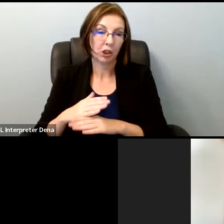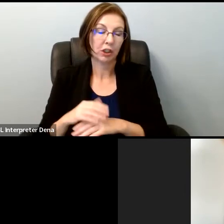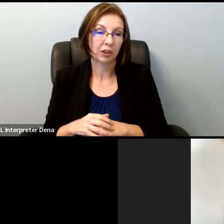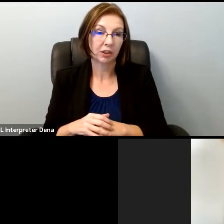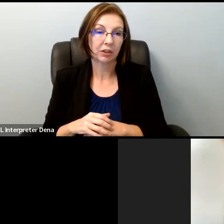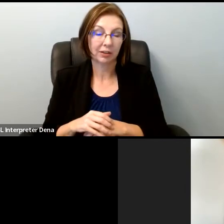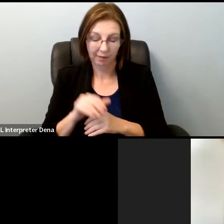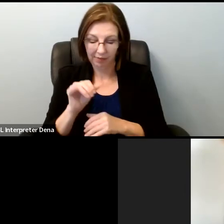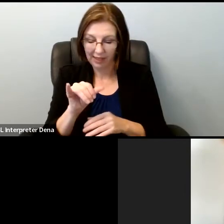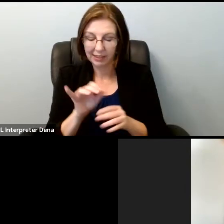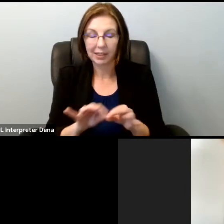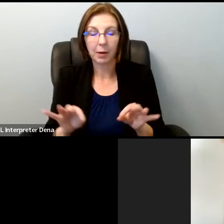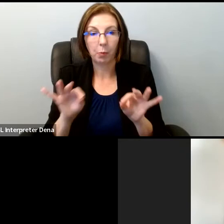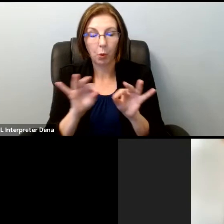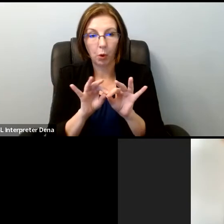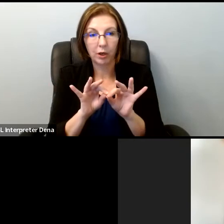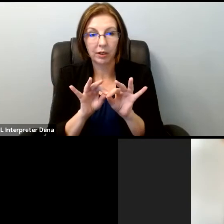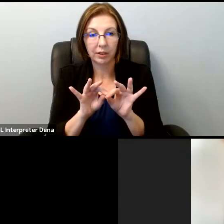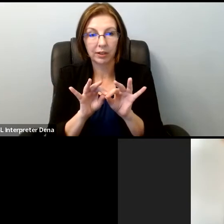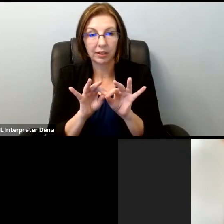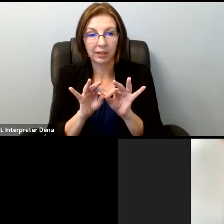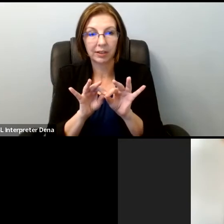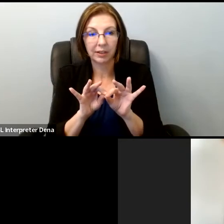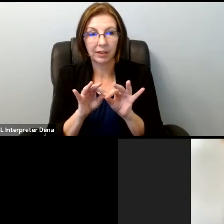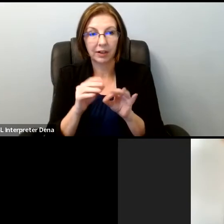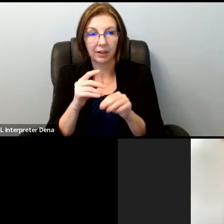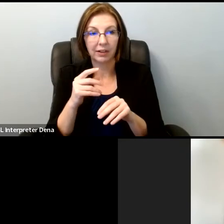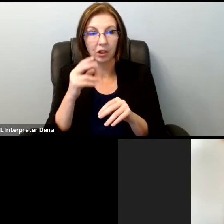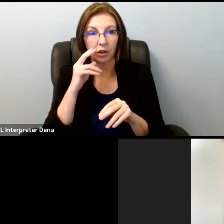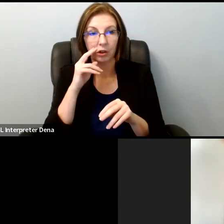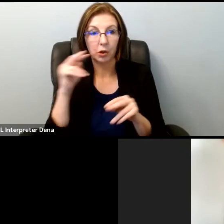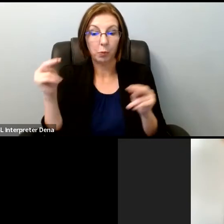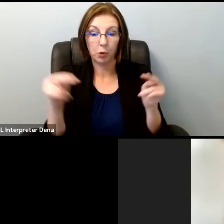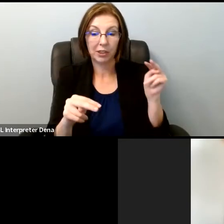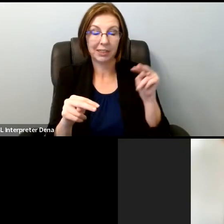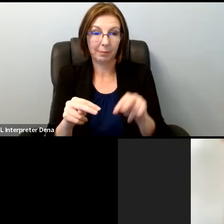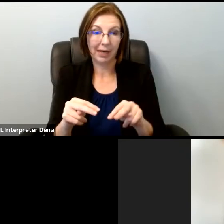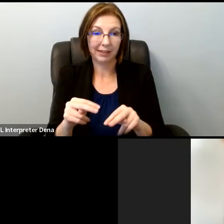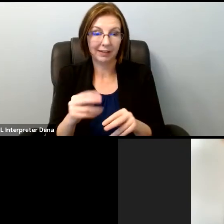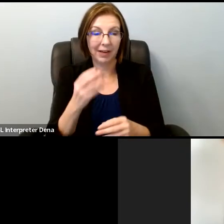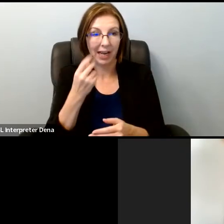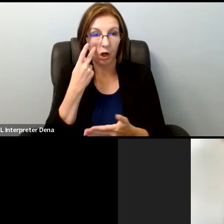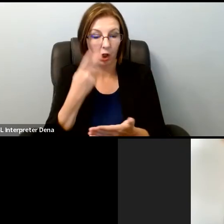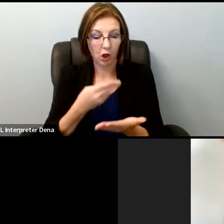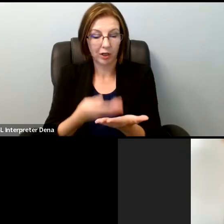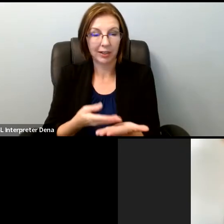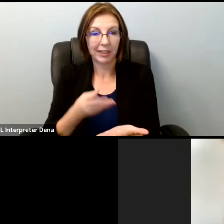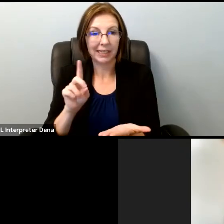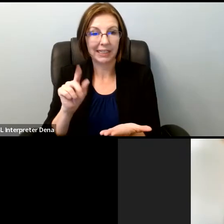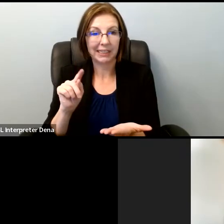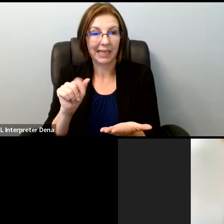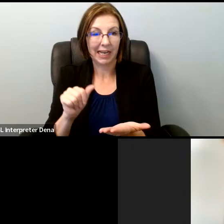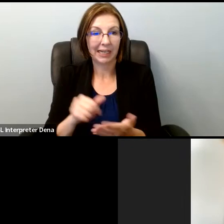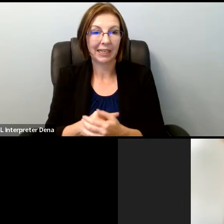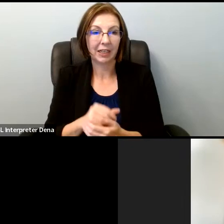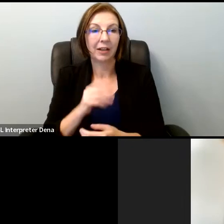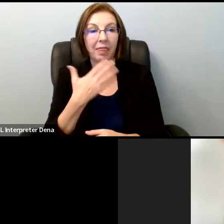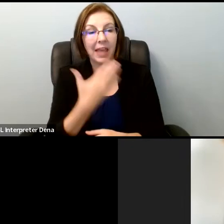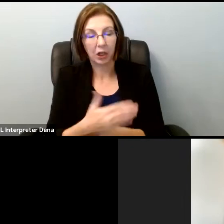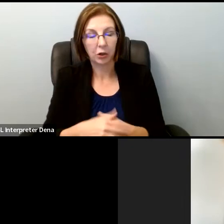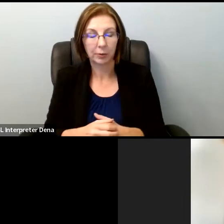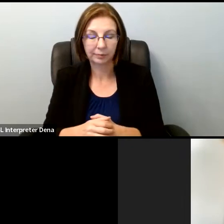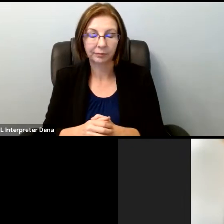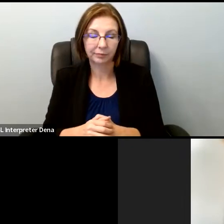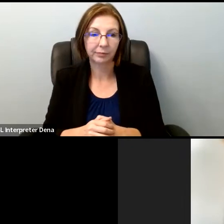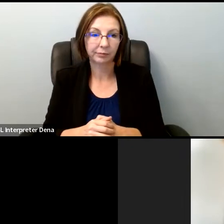it's important to think through multiple dimensions and to look at the data in that way. So yeah, thank you. I